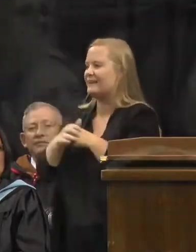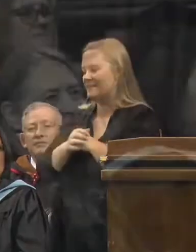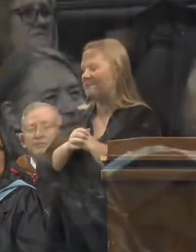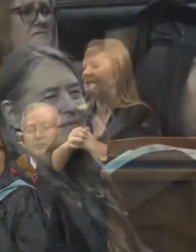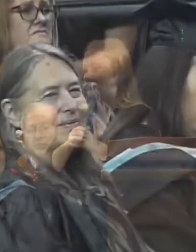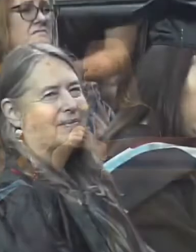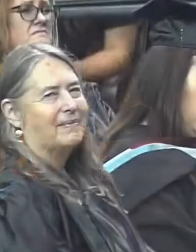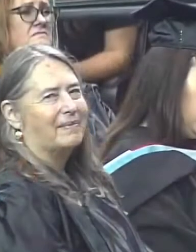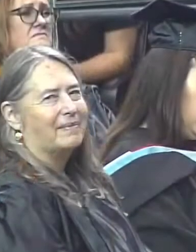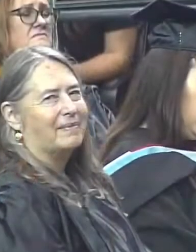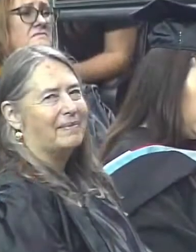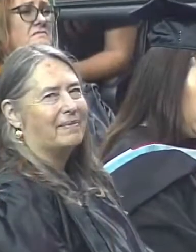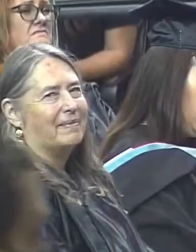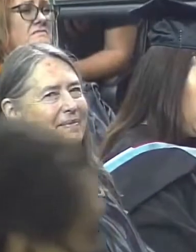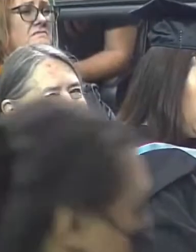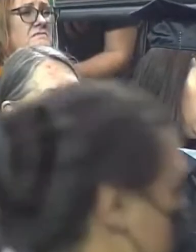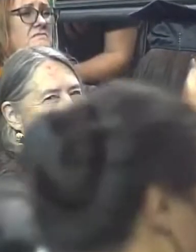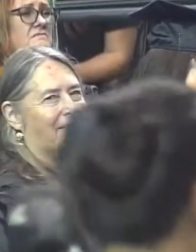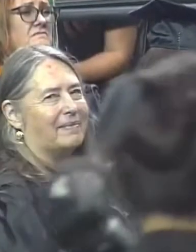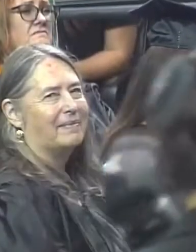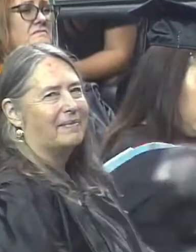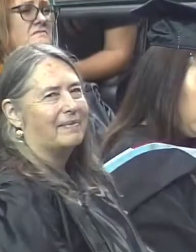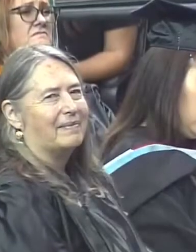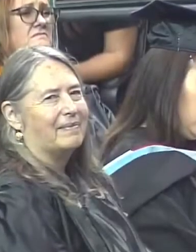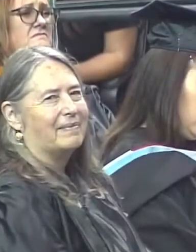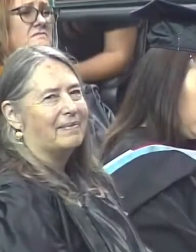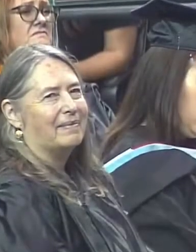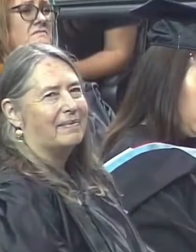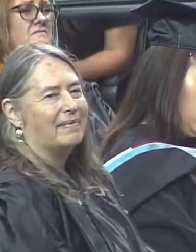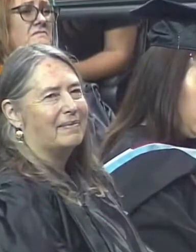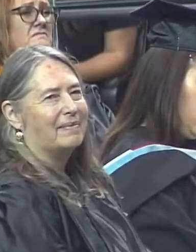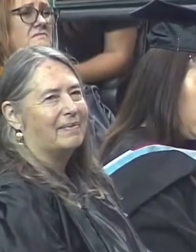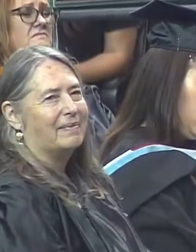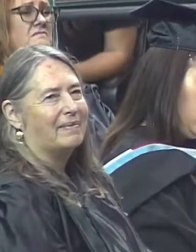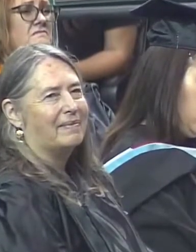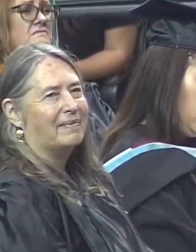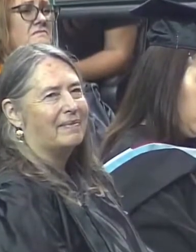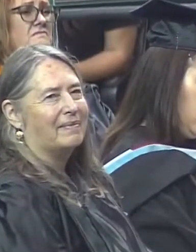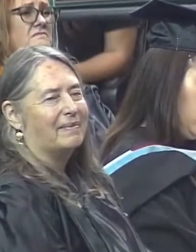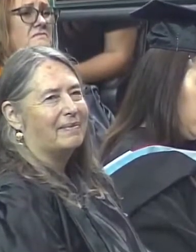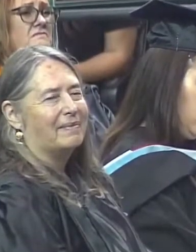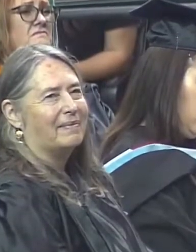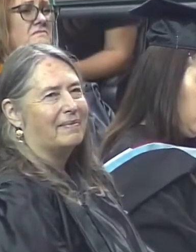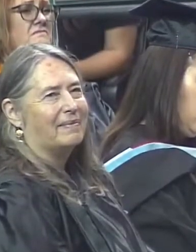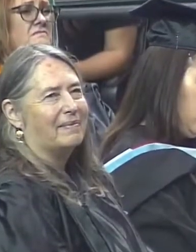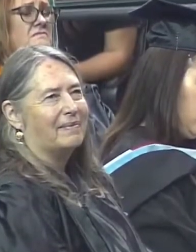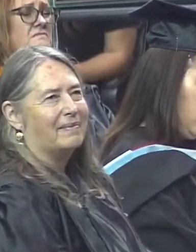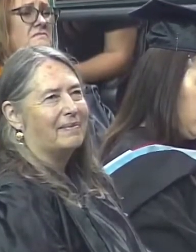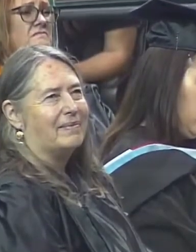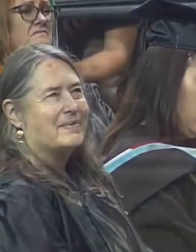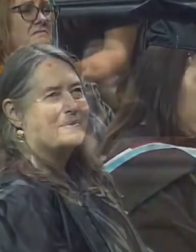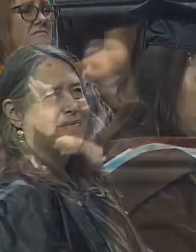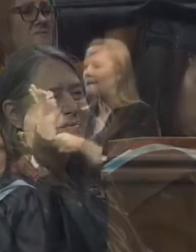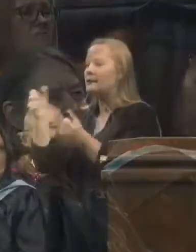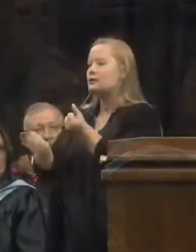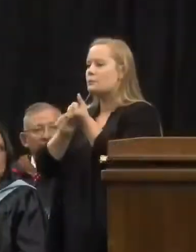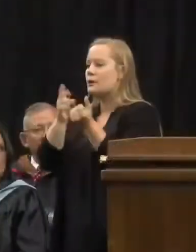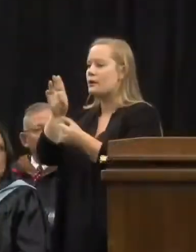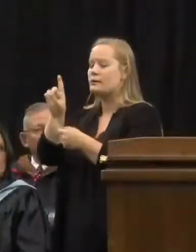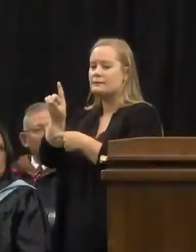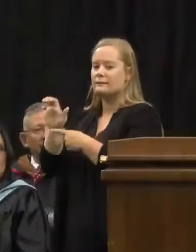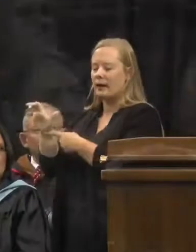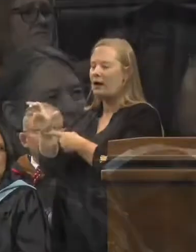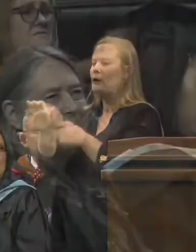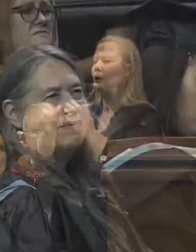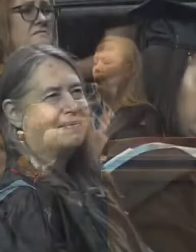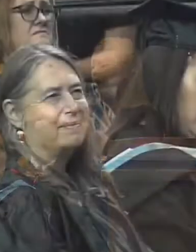College. She was active in the 2019 bond election campaign supporting DACC, writing articles